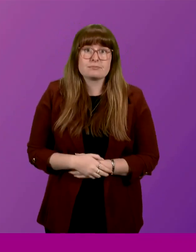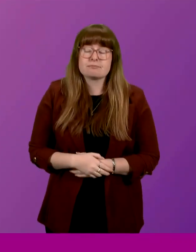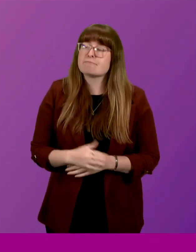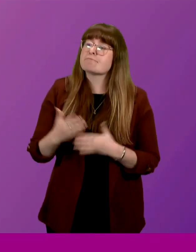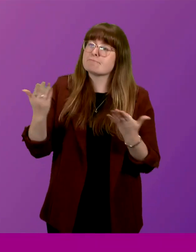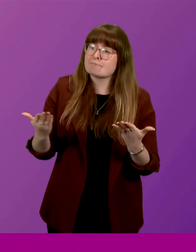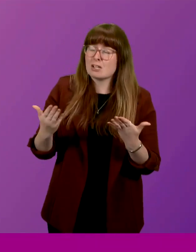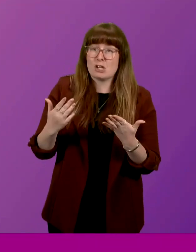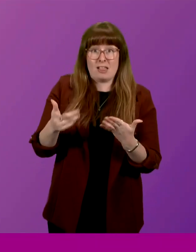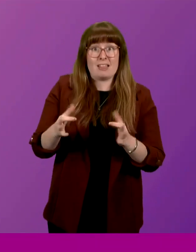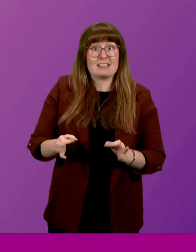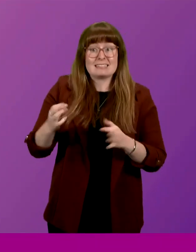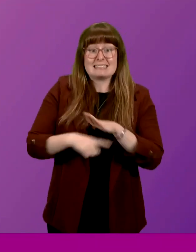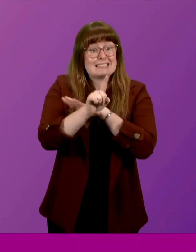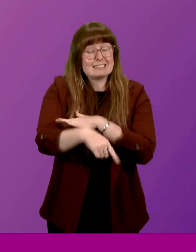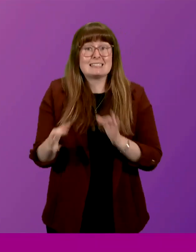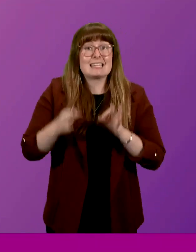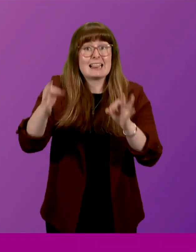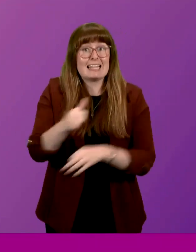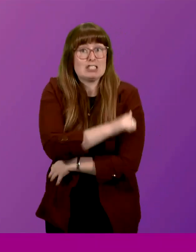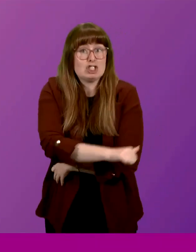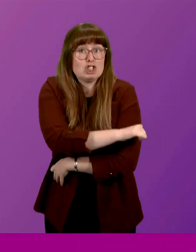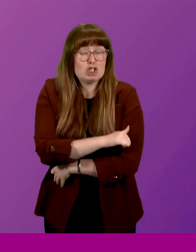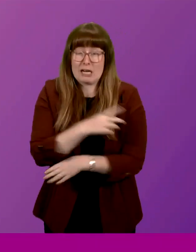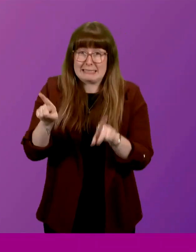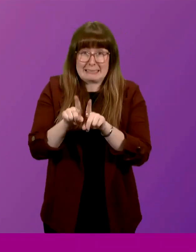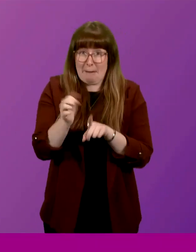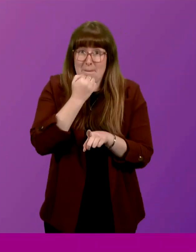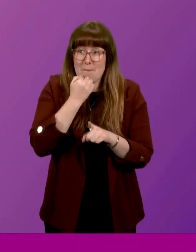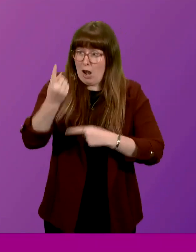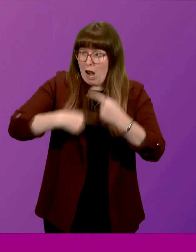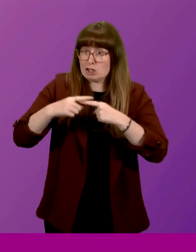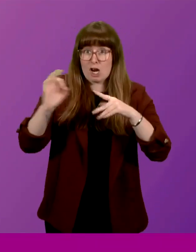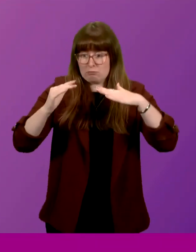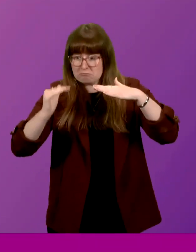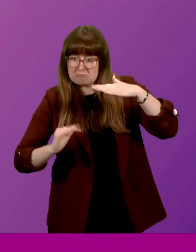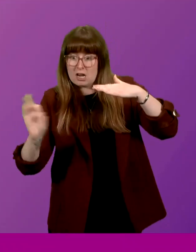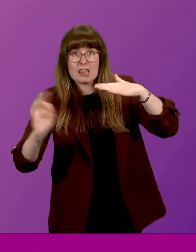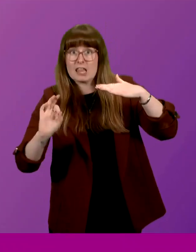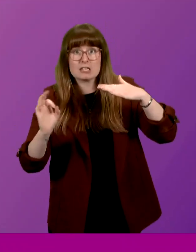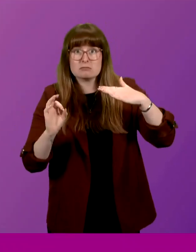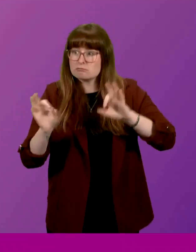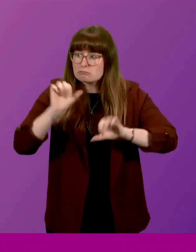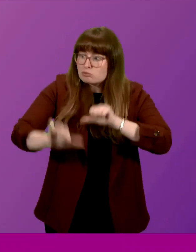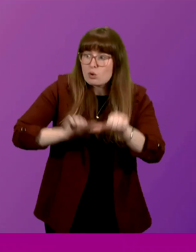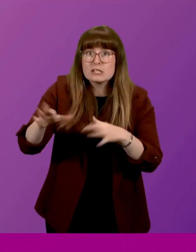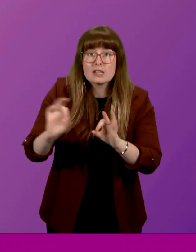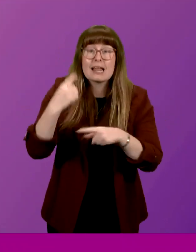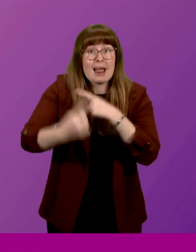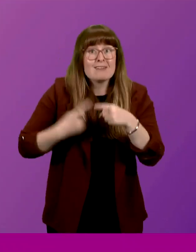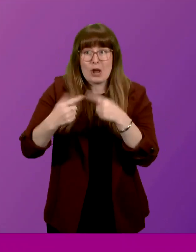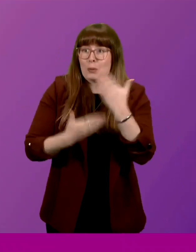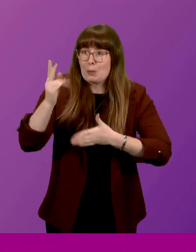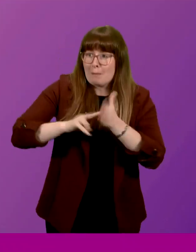is almost exactly the same as last year, demonstrating no progress. Every year they have a new plan, and every